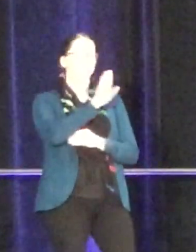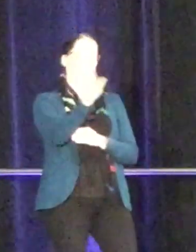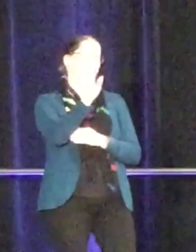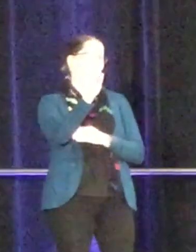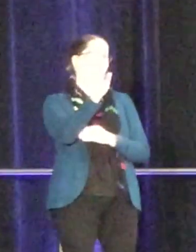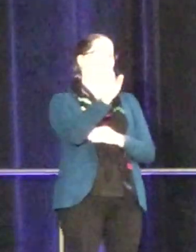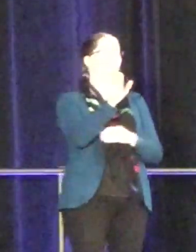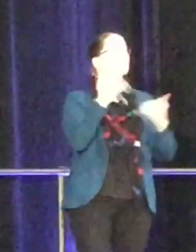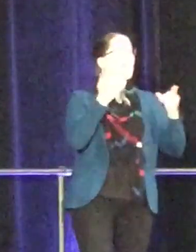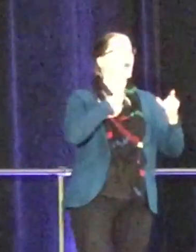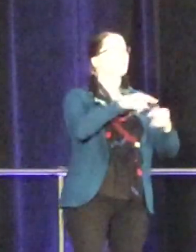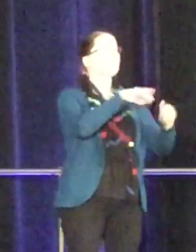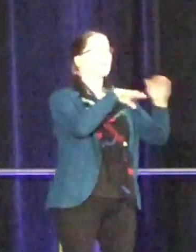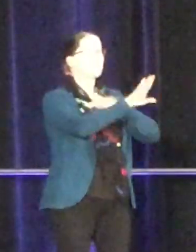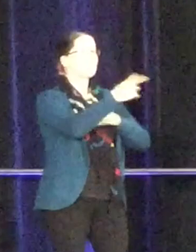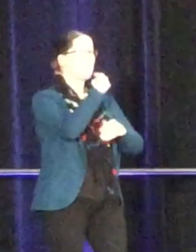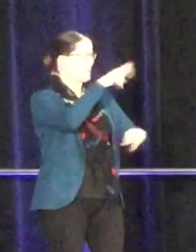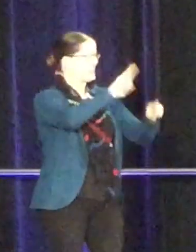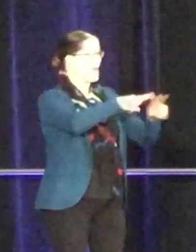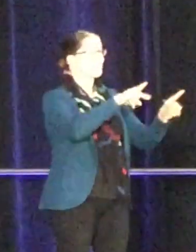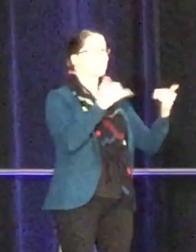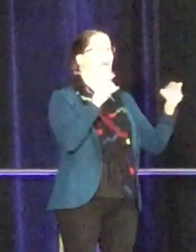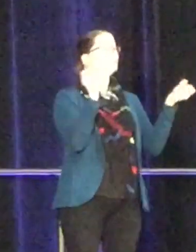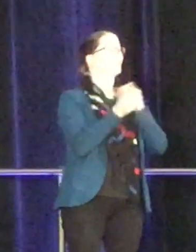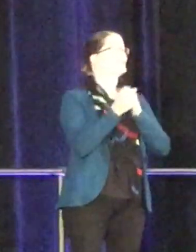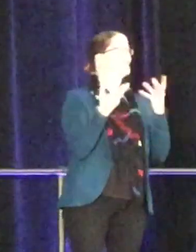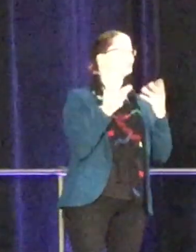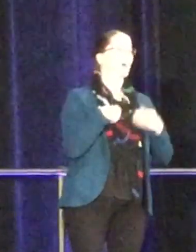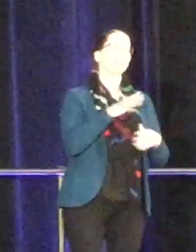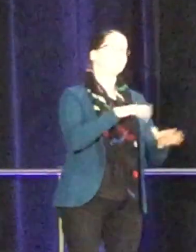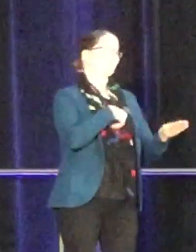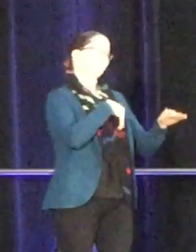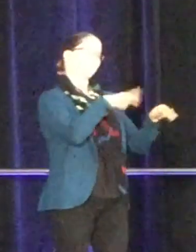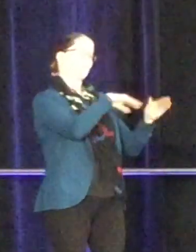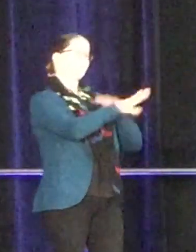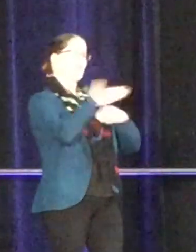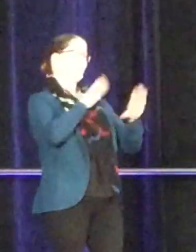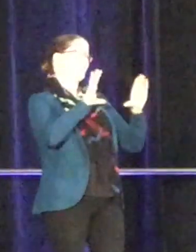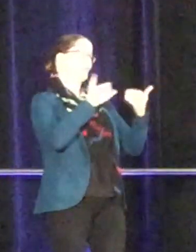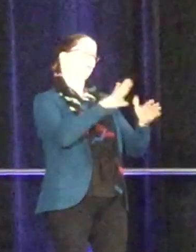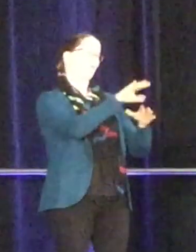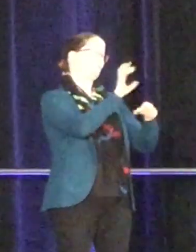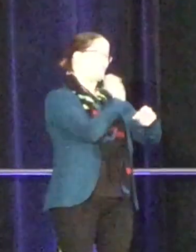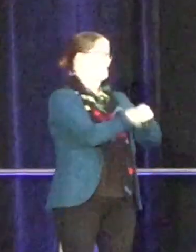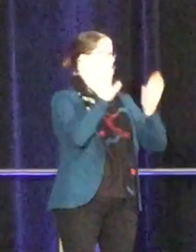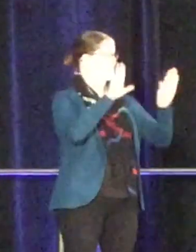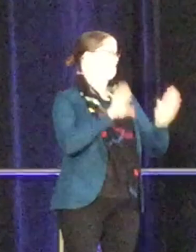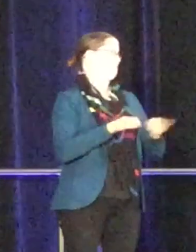here's what you're going to say. I love how enthusiastically you come into my classroom. You feel